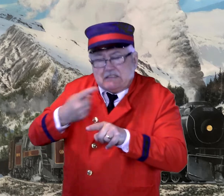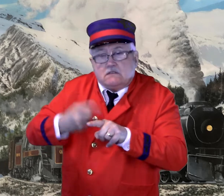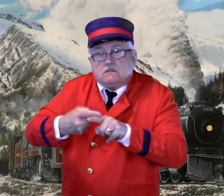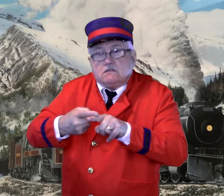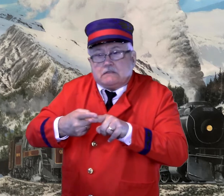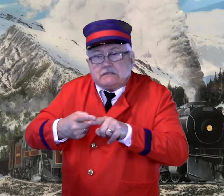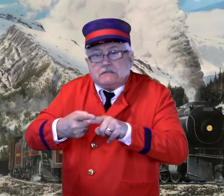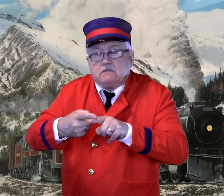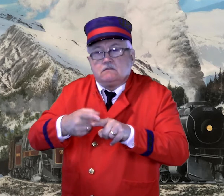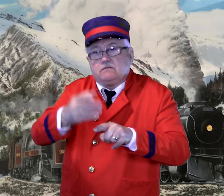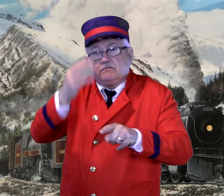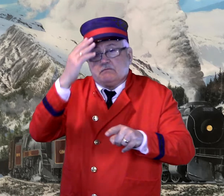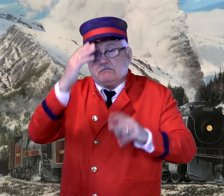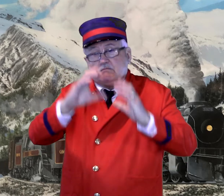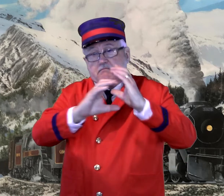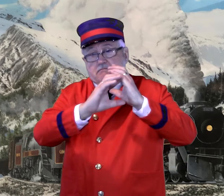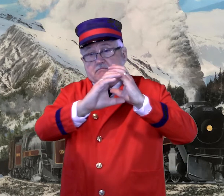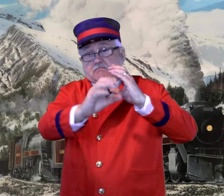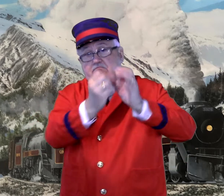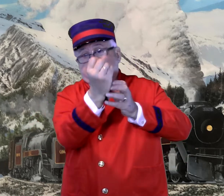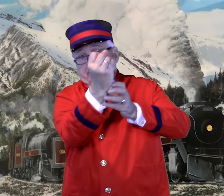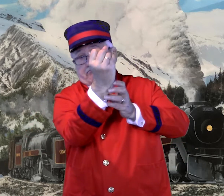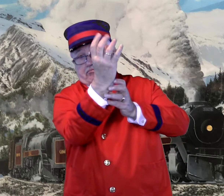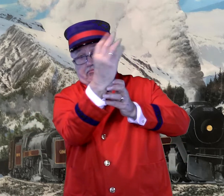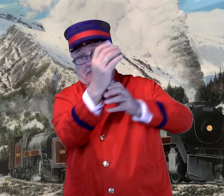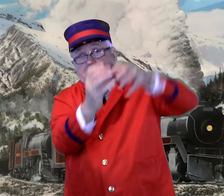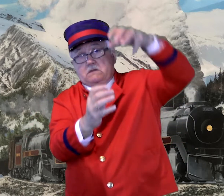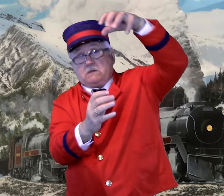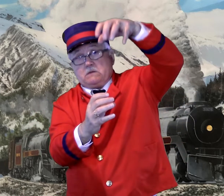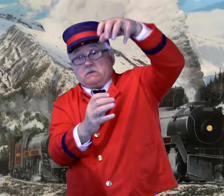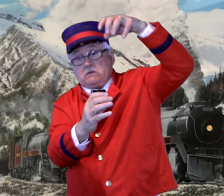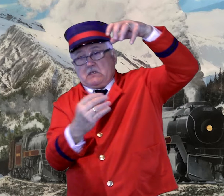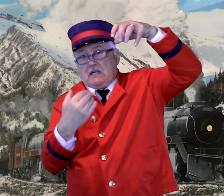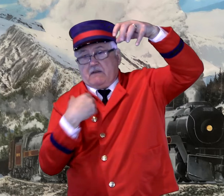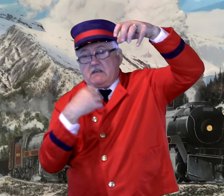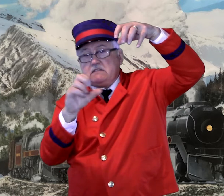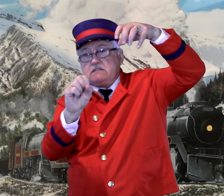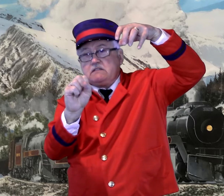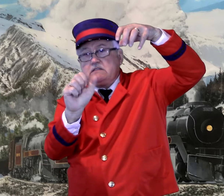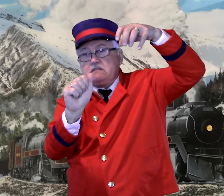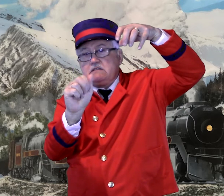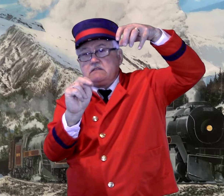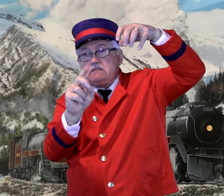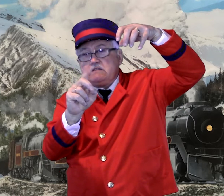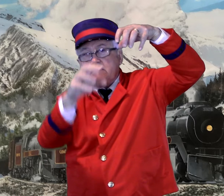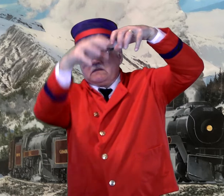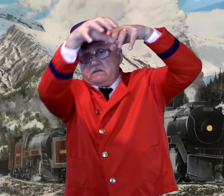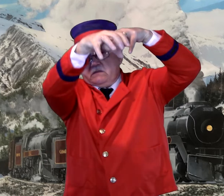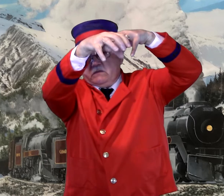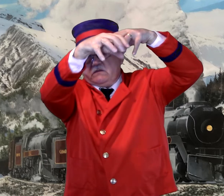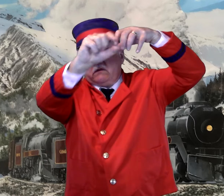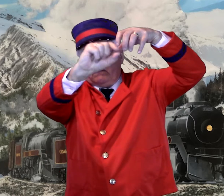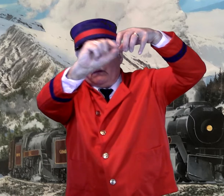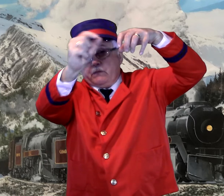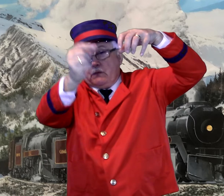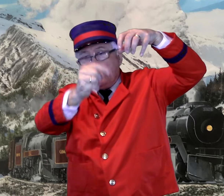often spun on the rails. Now, it just so happens that above the steam box, there was